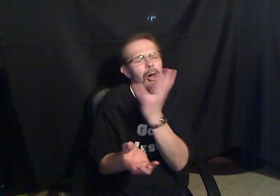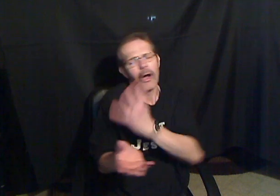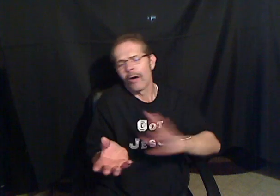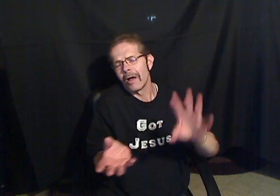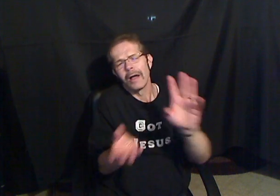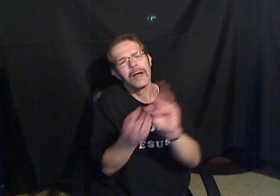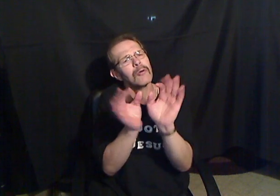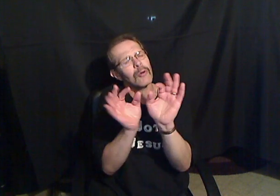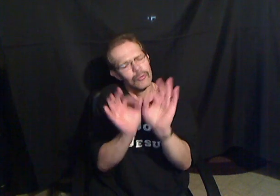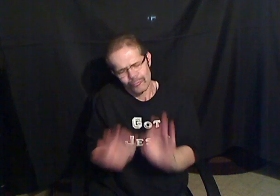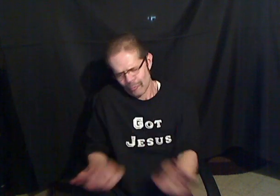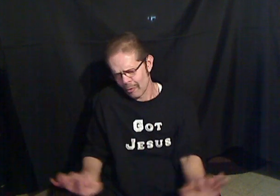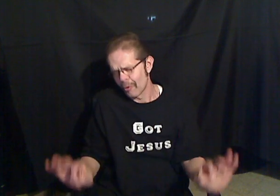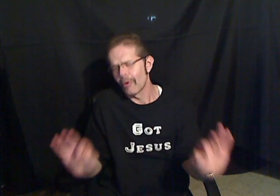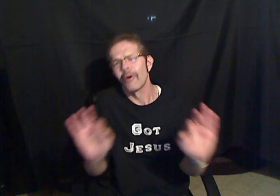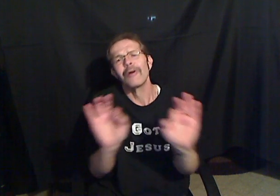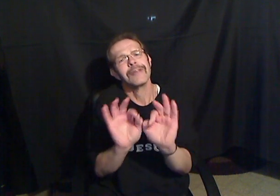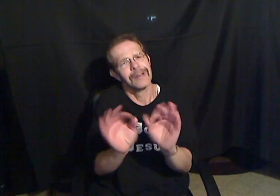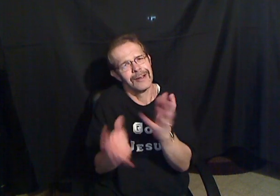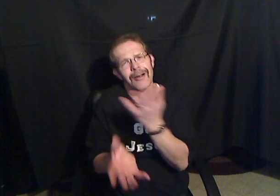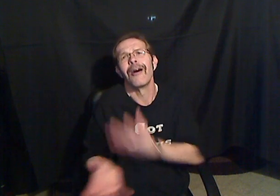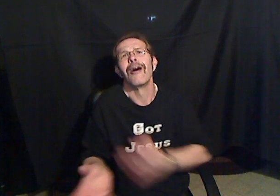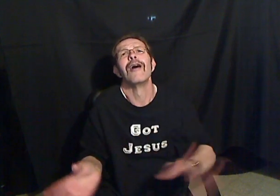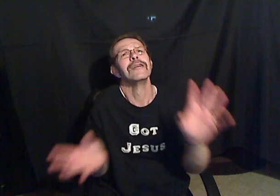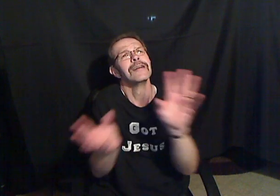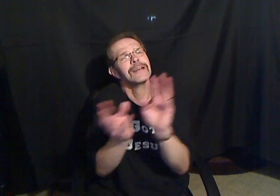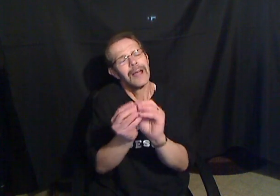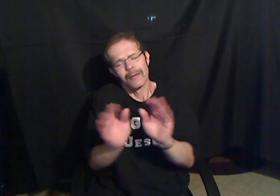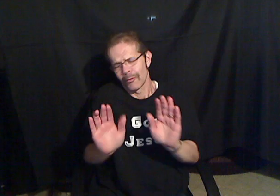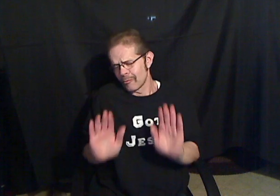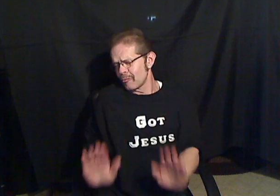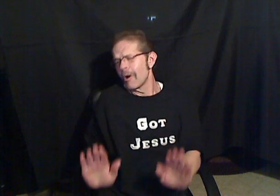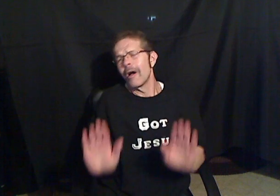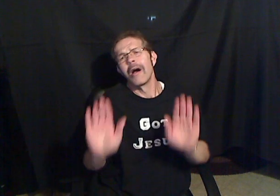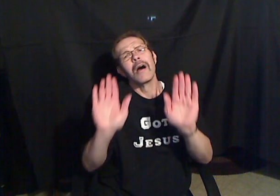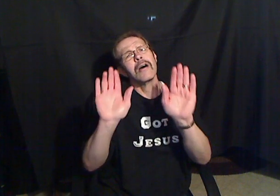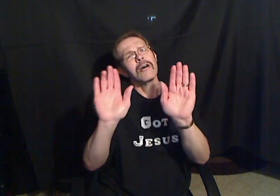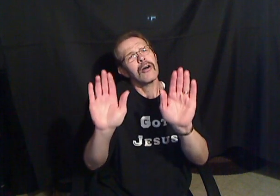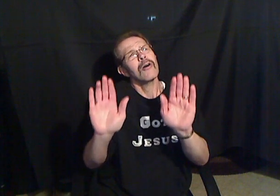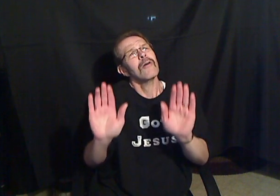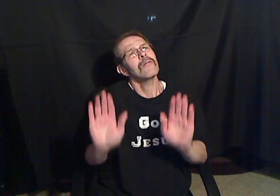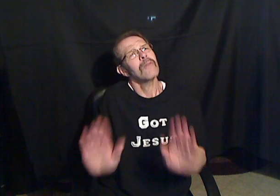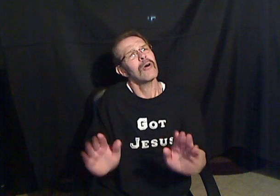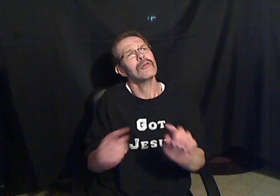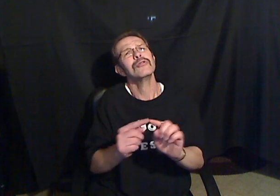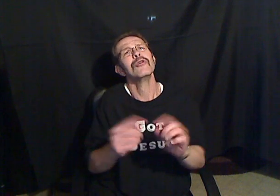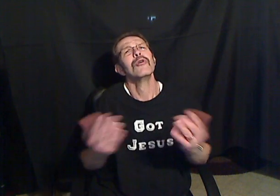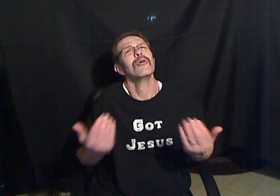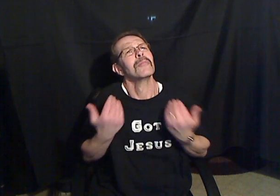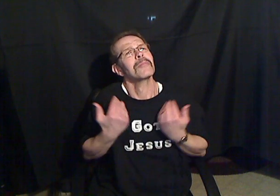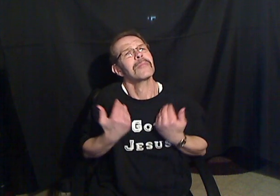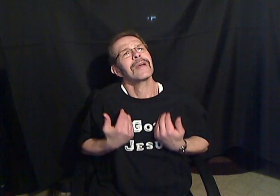altogether worthy, altogether wonderful to me.